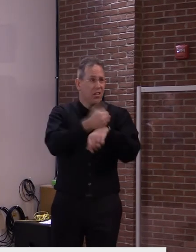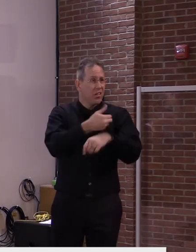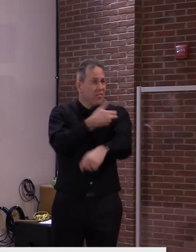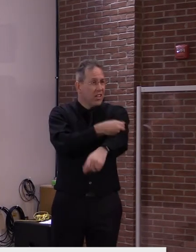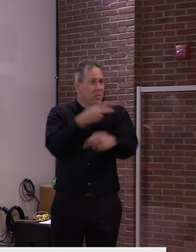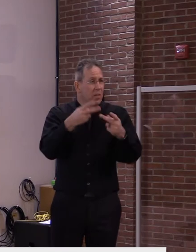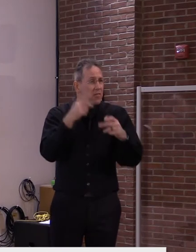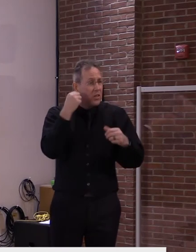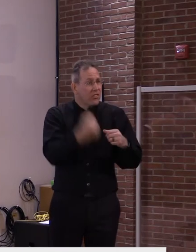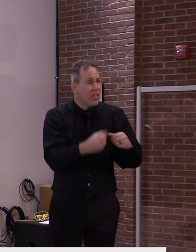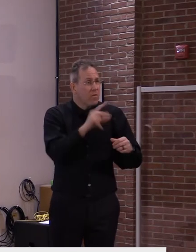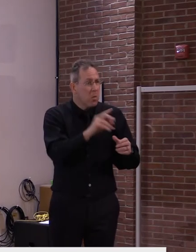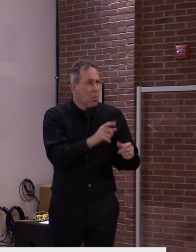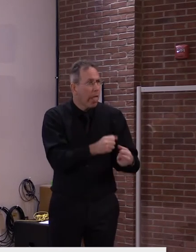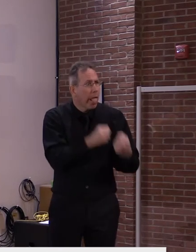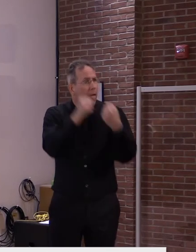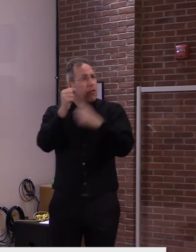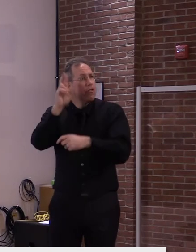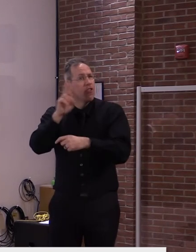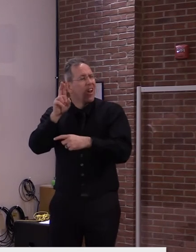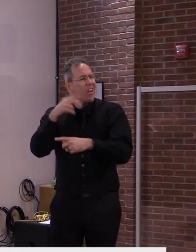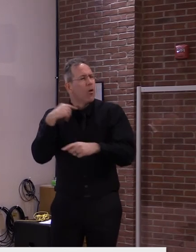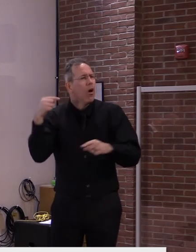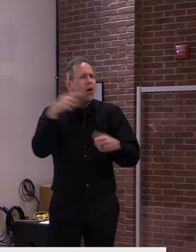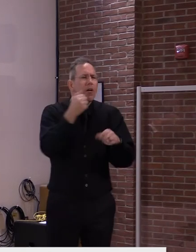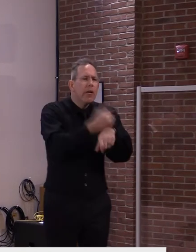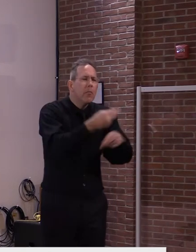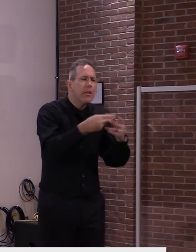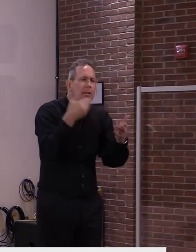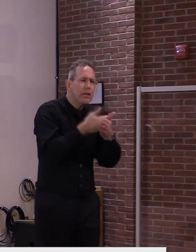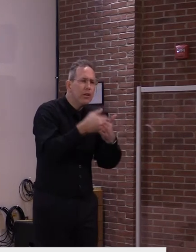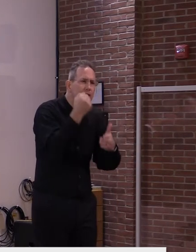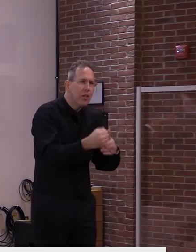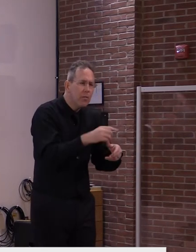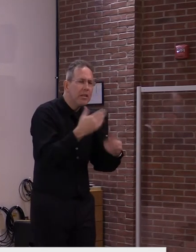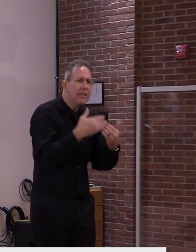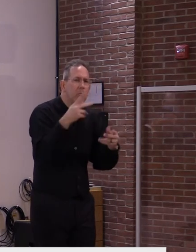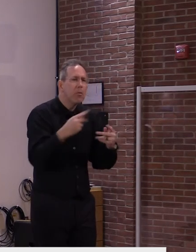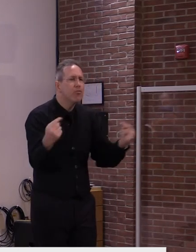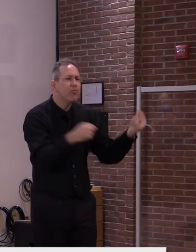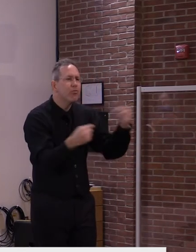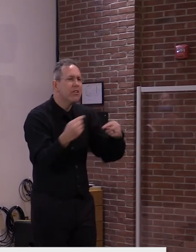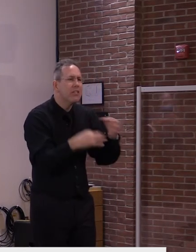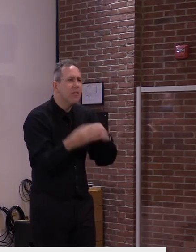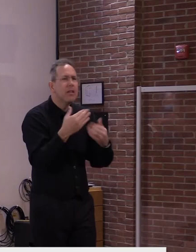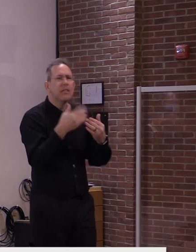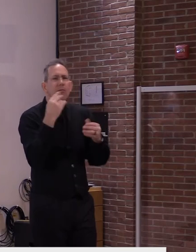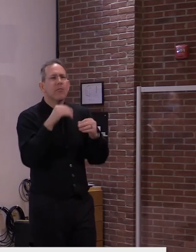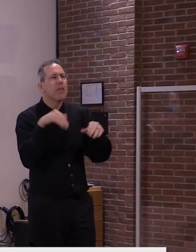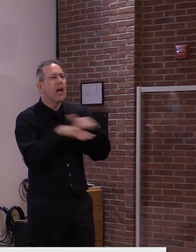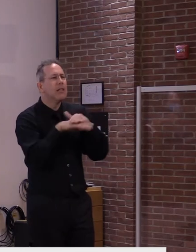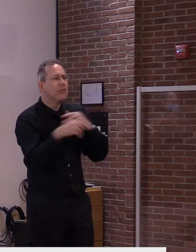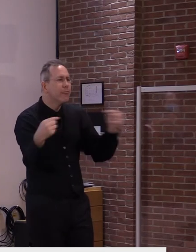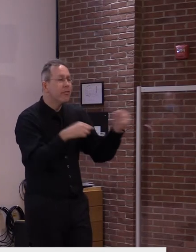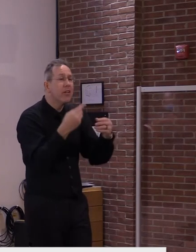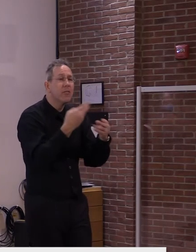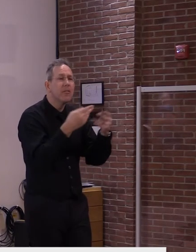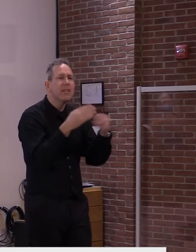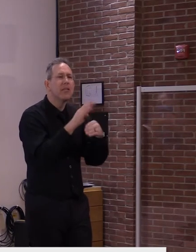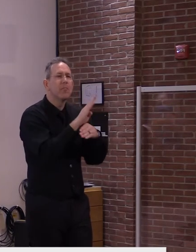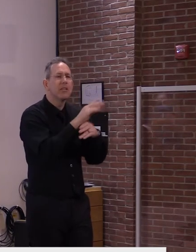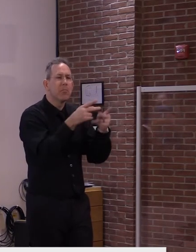of demand, except in the three counties that I had mentioned. You know, we've had 32,000